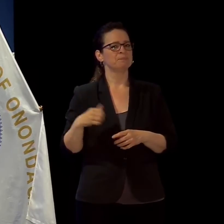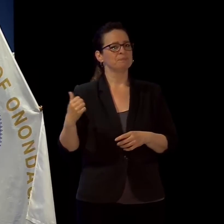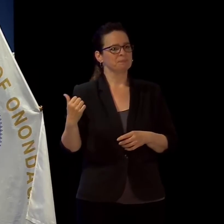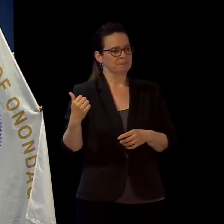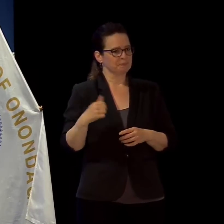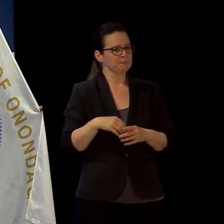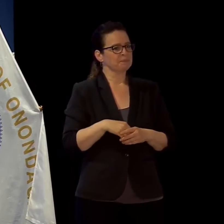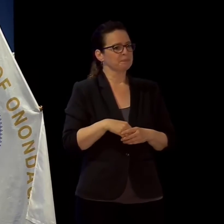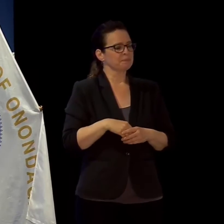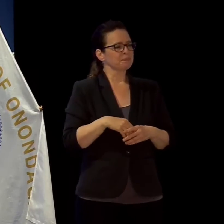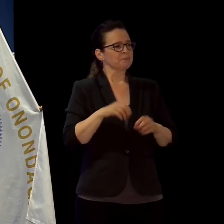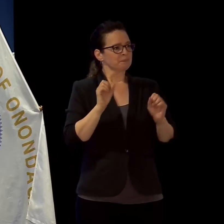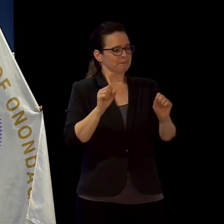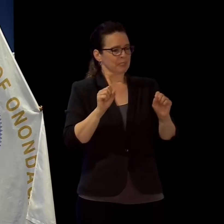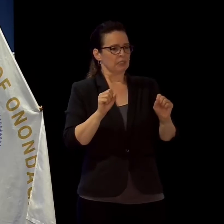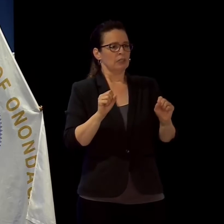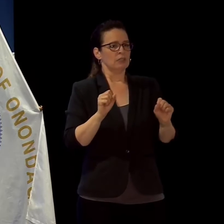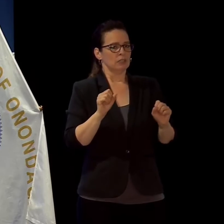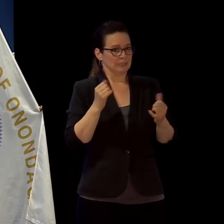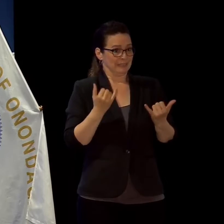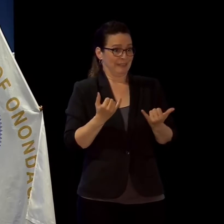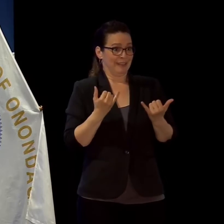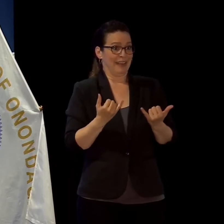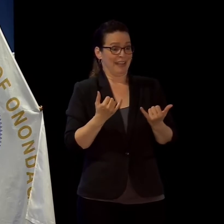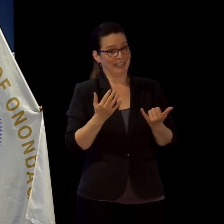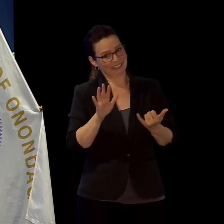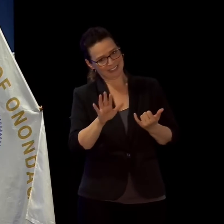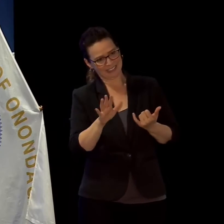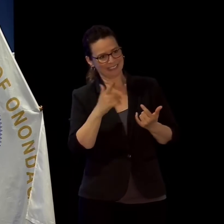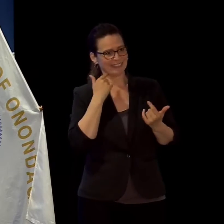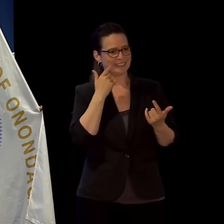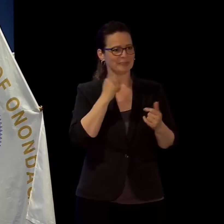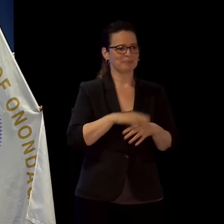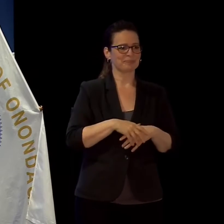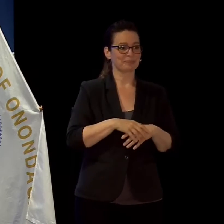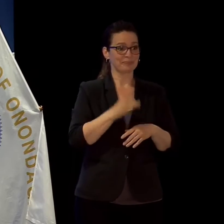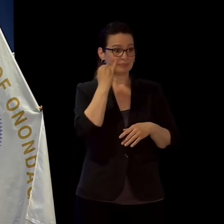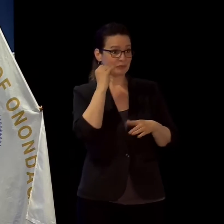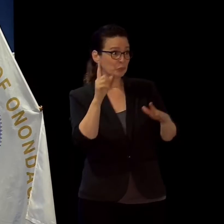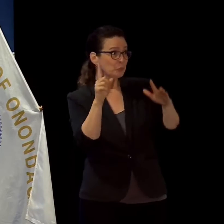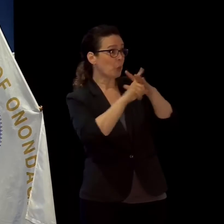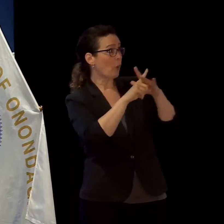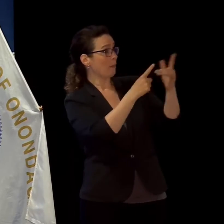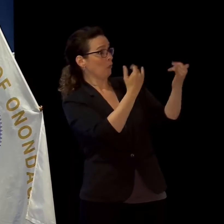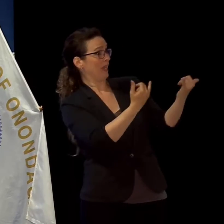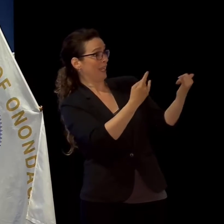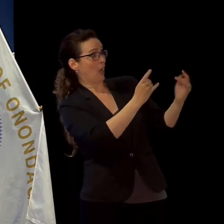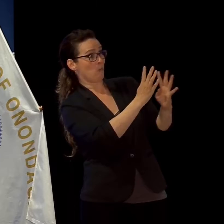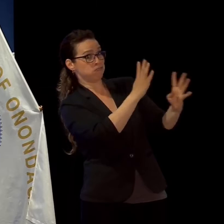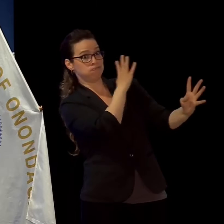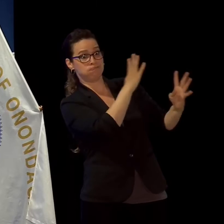today we've been here at 3 o'clock before, right, when it's just booming up there. It's not booming.